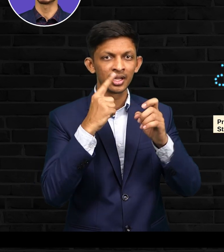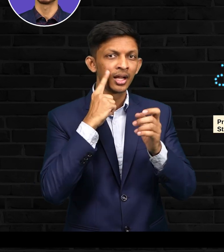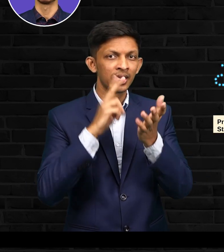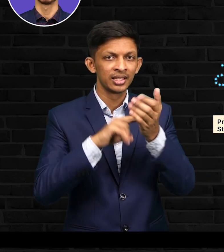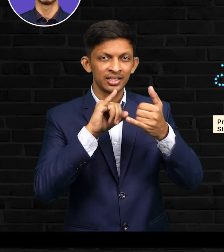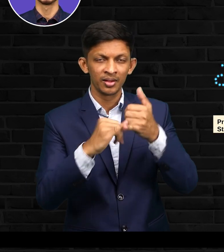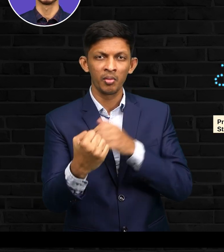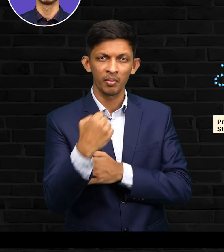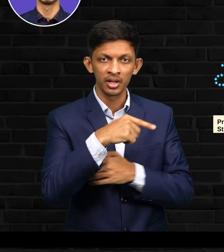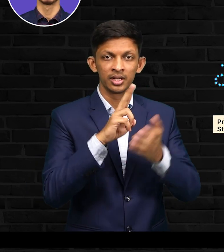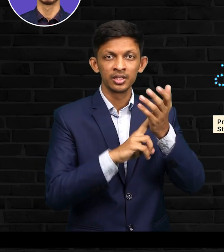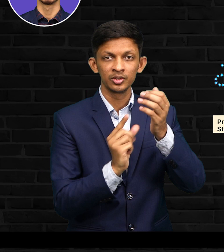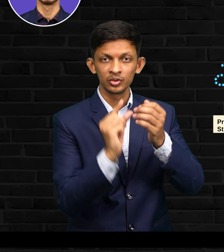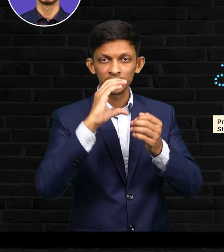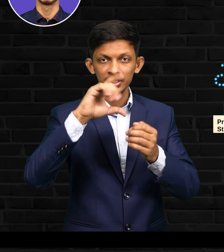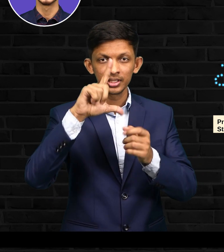proteins,